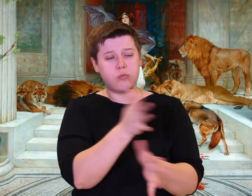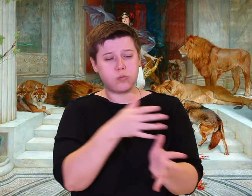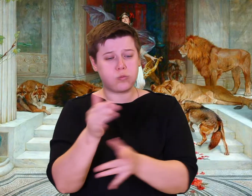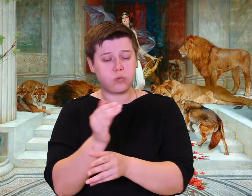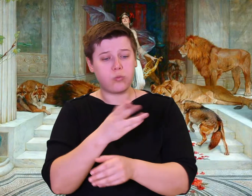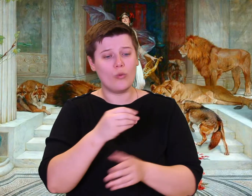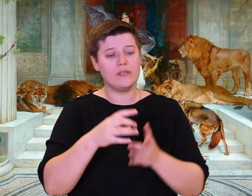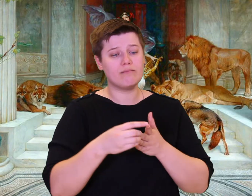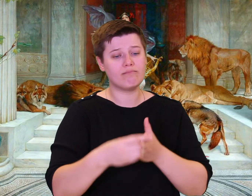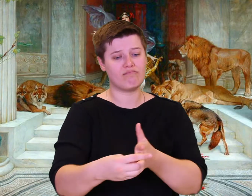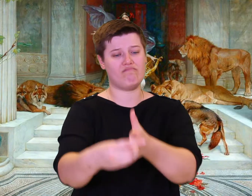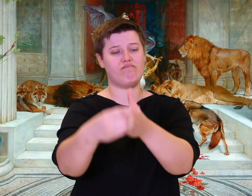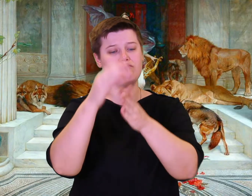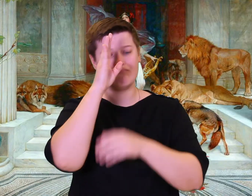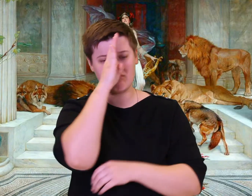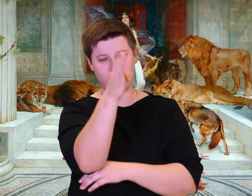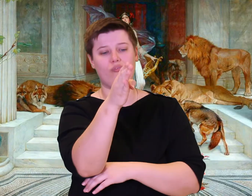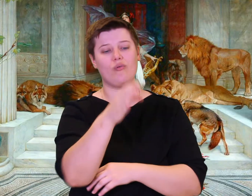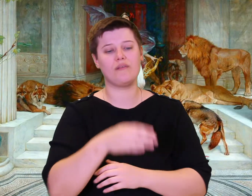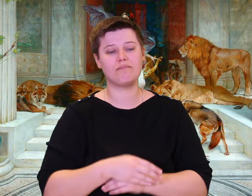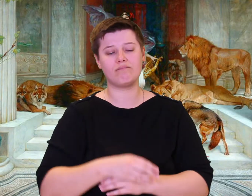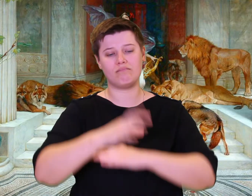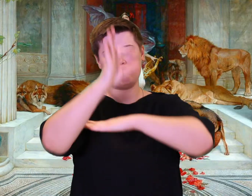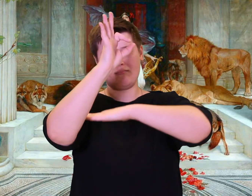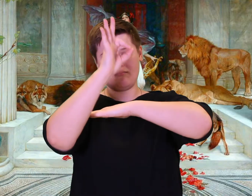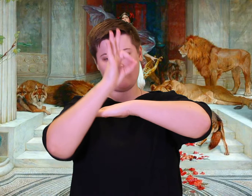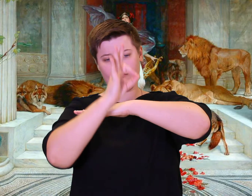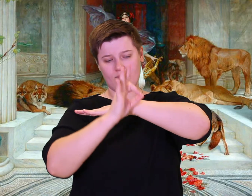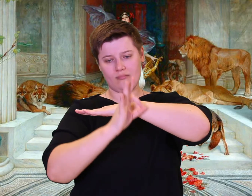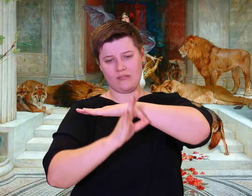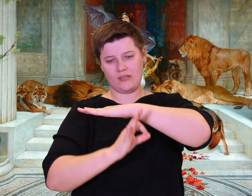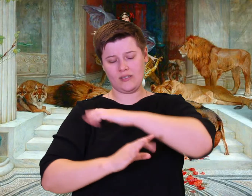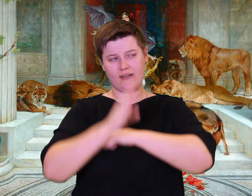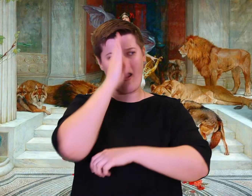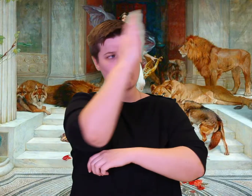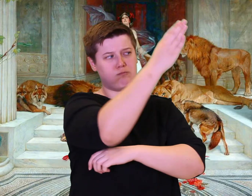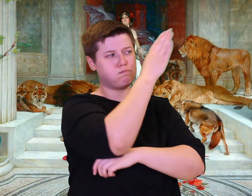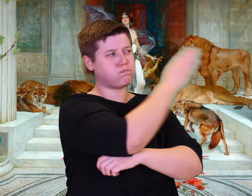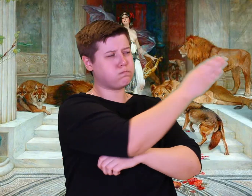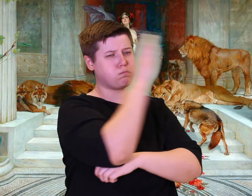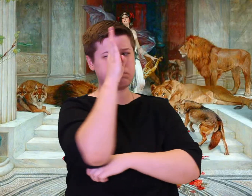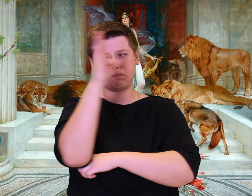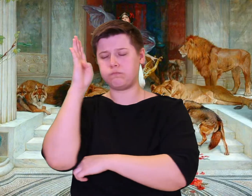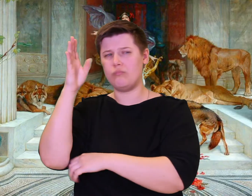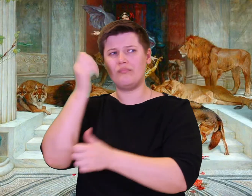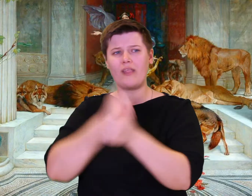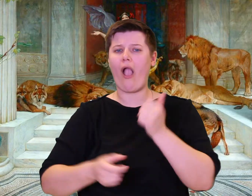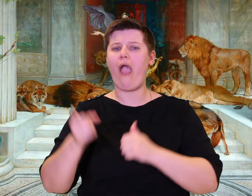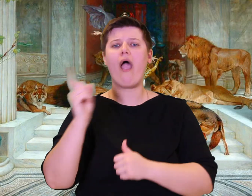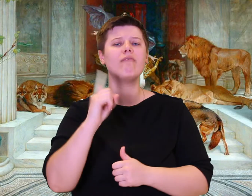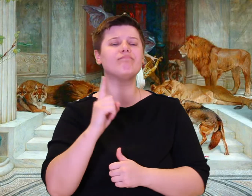course. The sun set. It was dark in all directions.